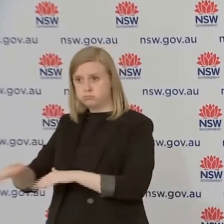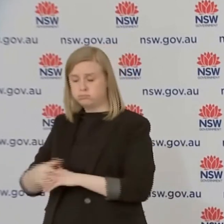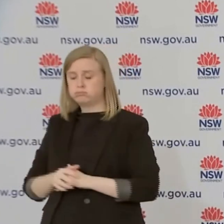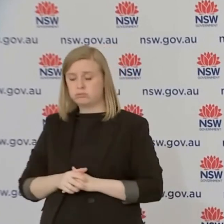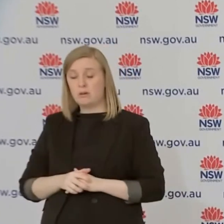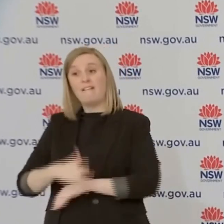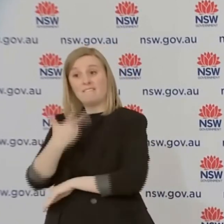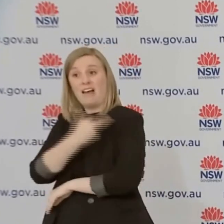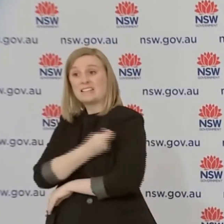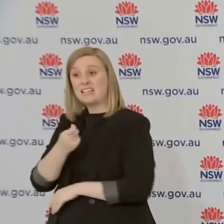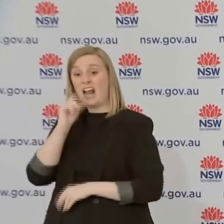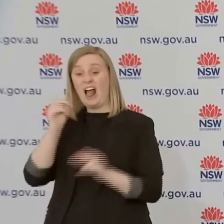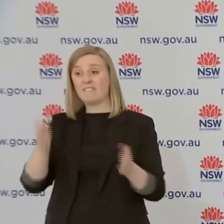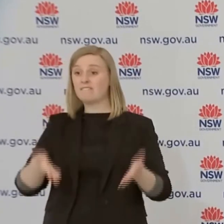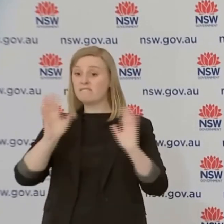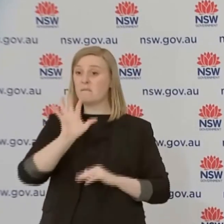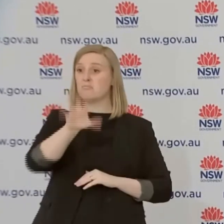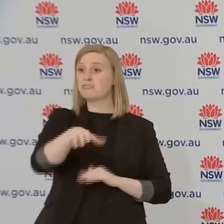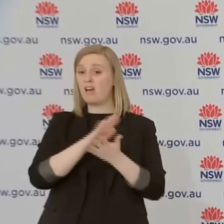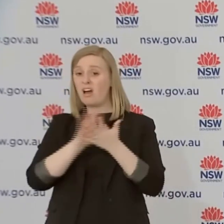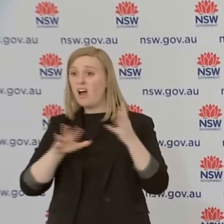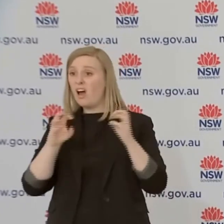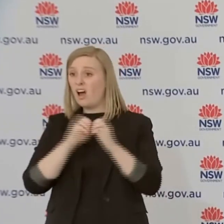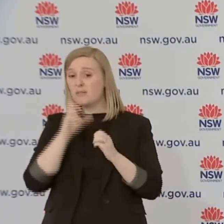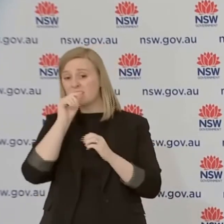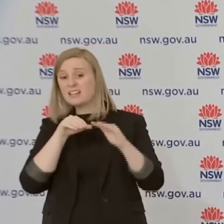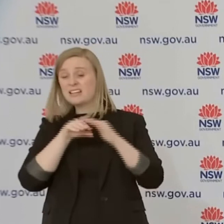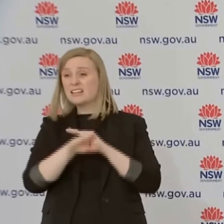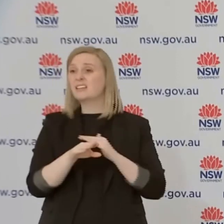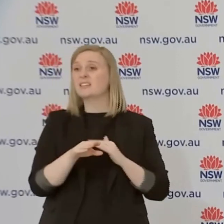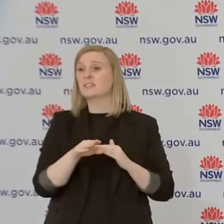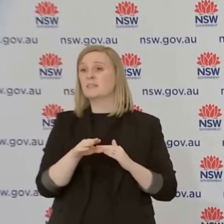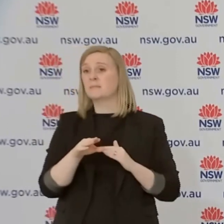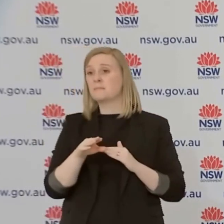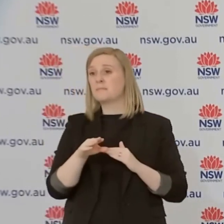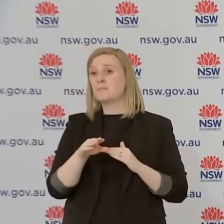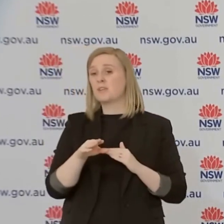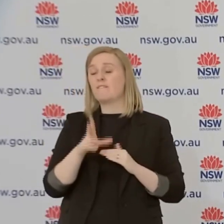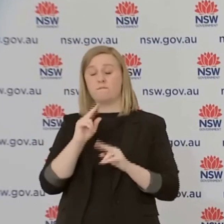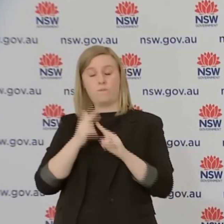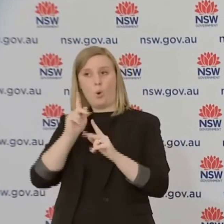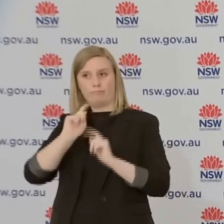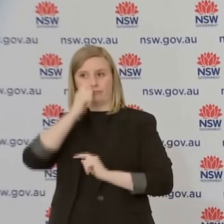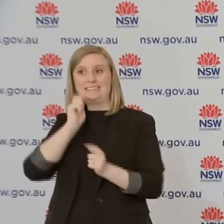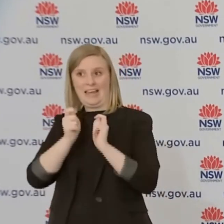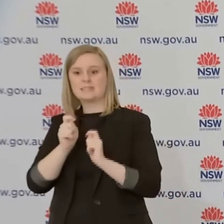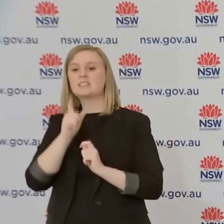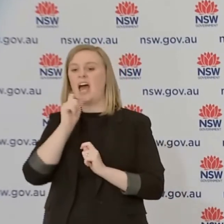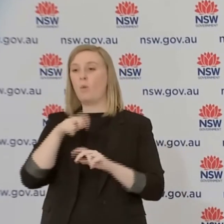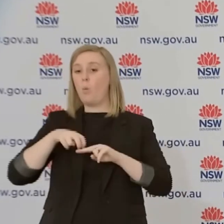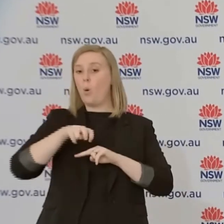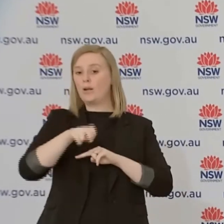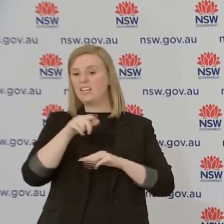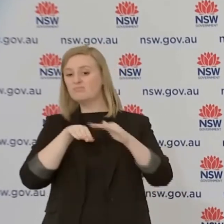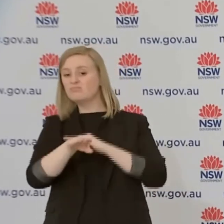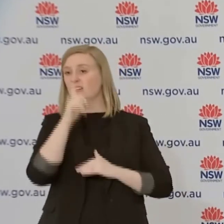so on, and there are numerous others, which are all up on the website. But if you're talking about what the federal government announced